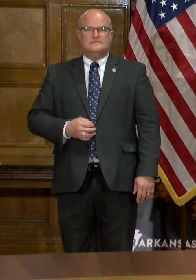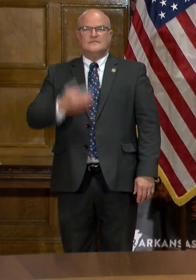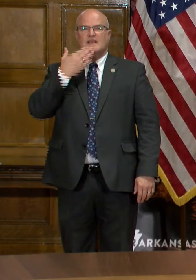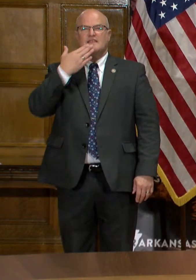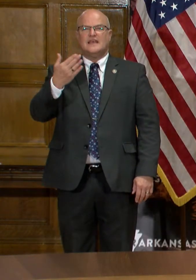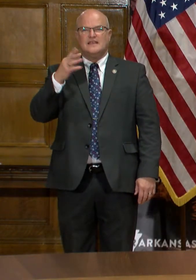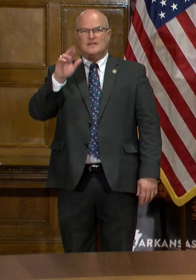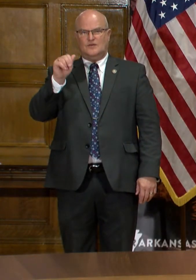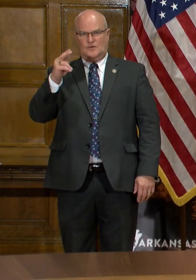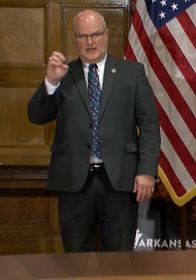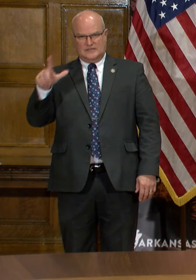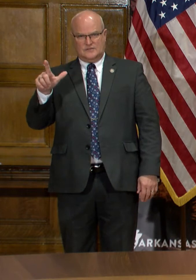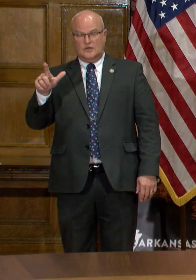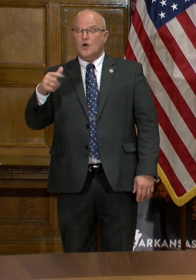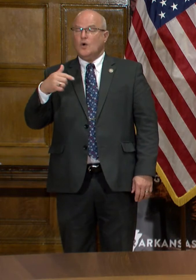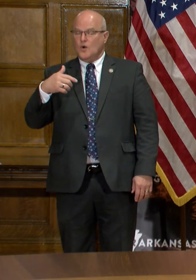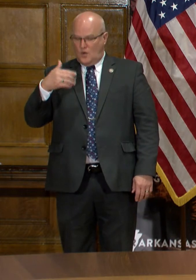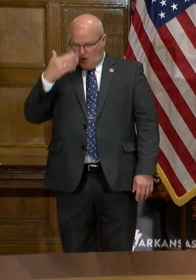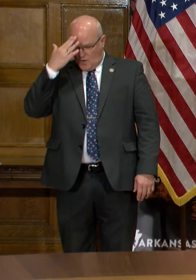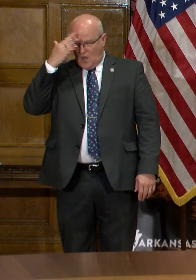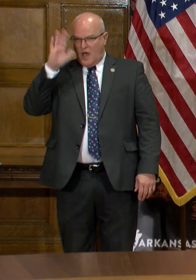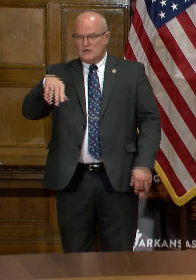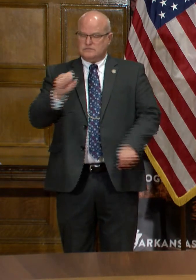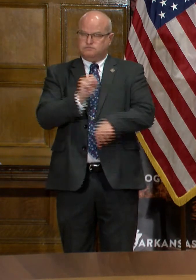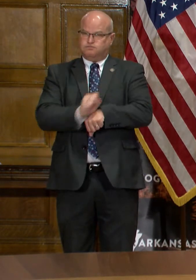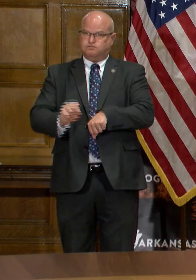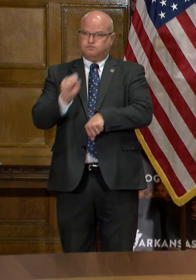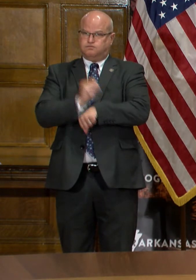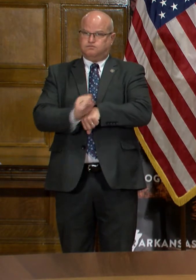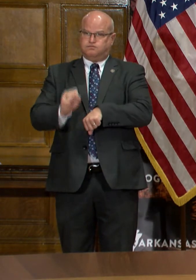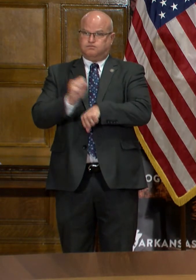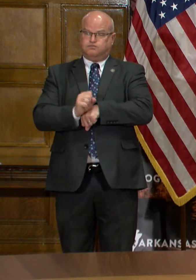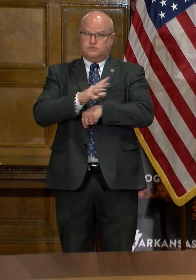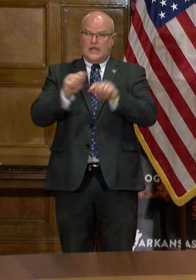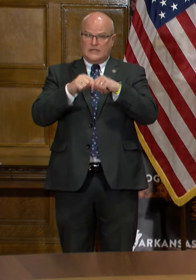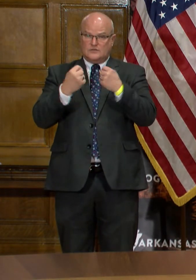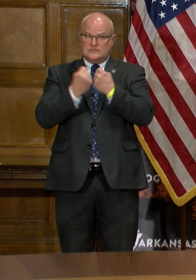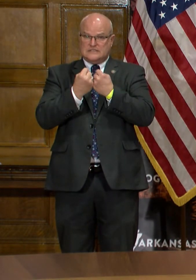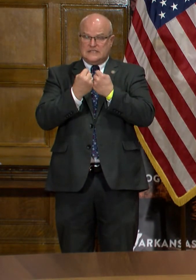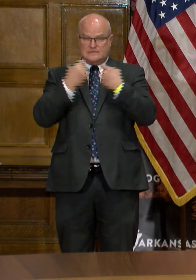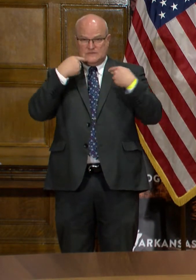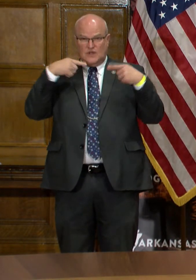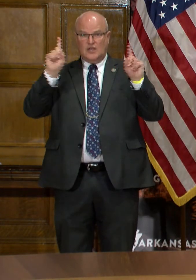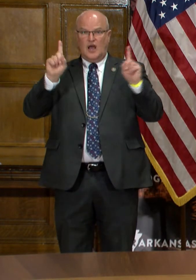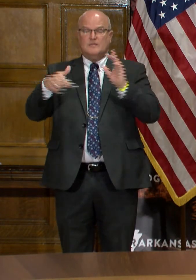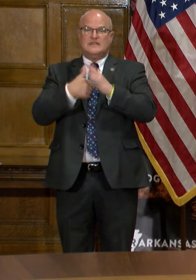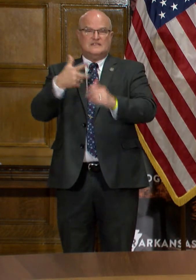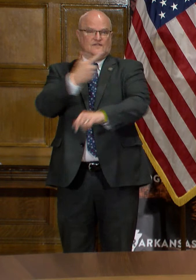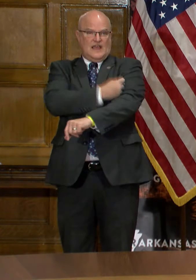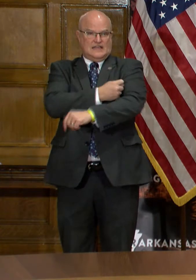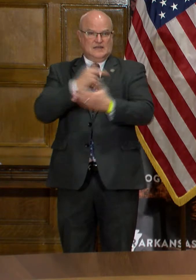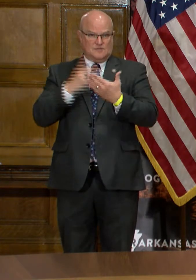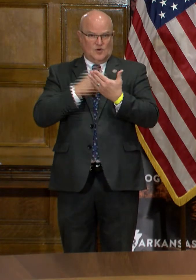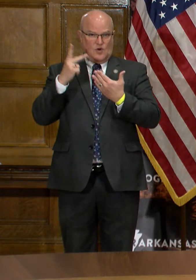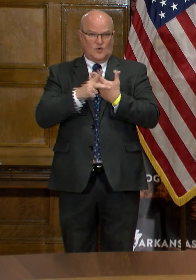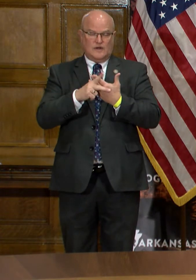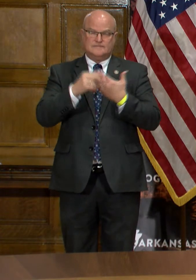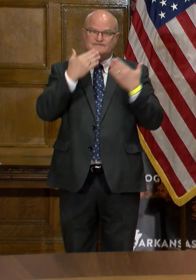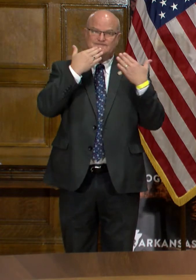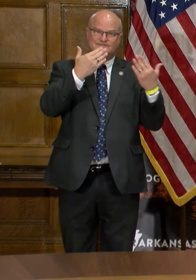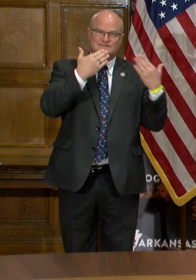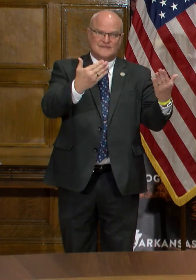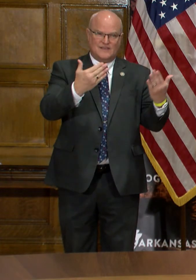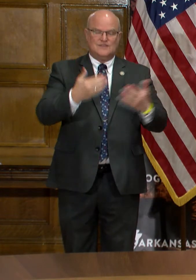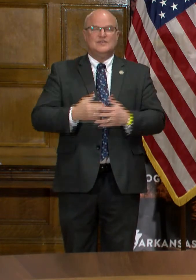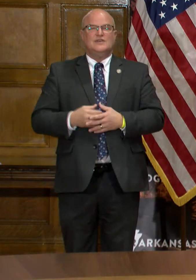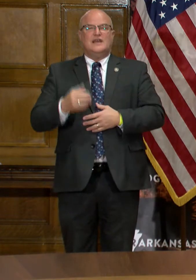Thank you, Rachel, and I know how hard you've been working and your team in accomplishing this vaccination program, and we're very grateful to